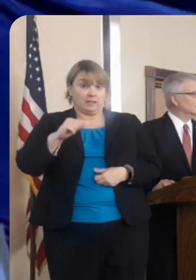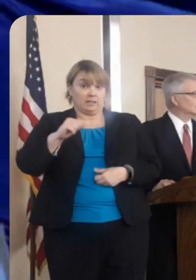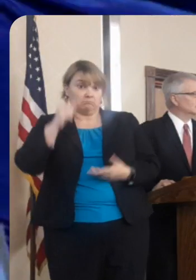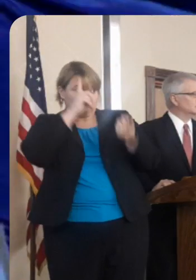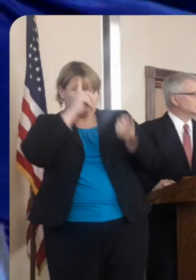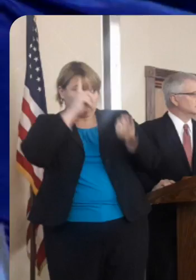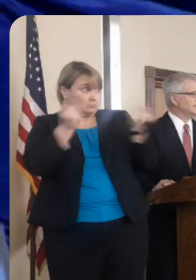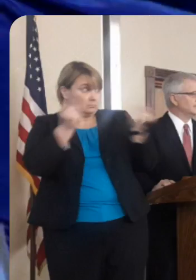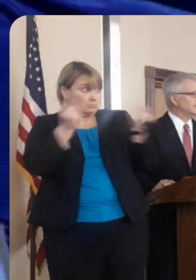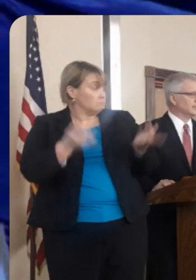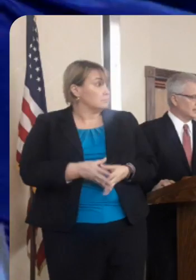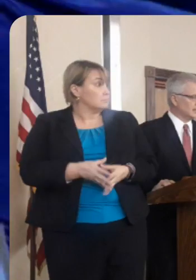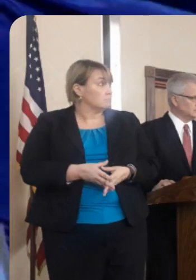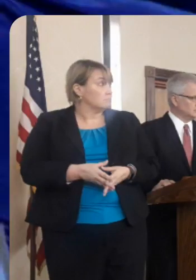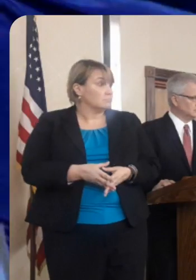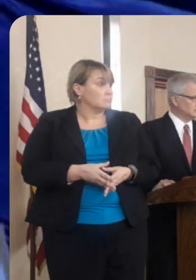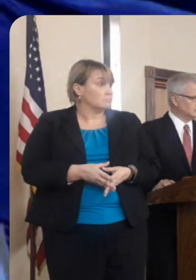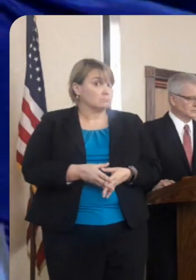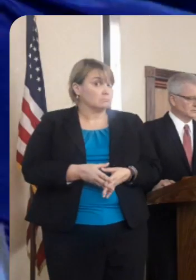Seeing none.